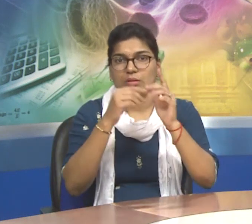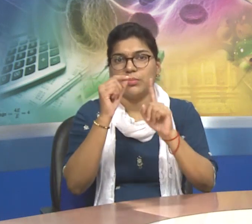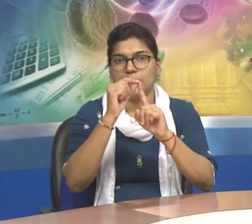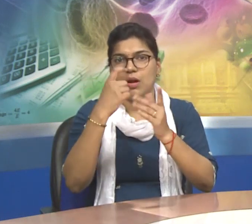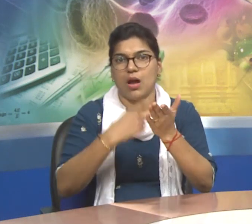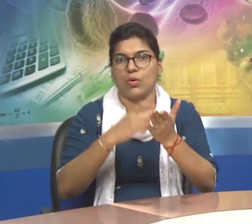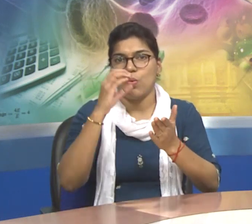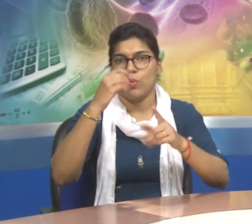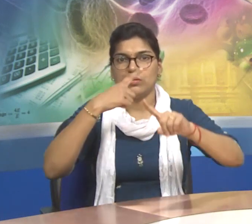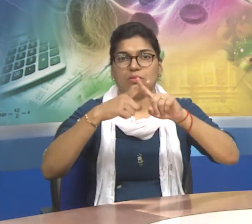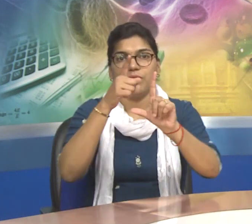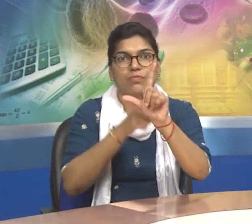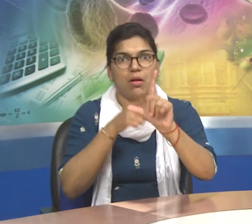is the name of the software,